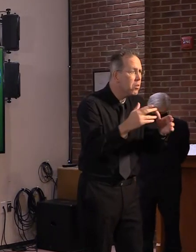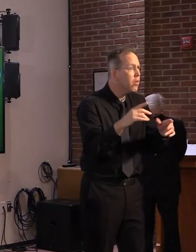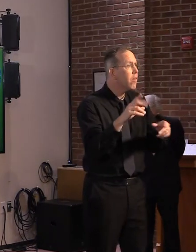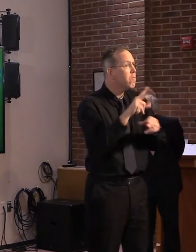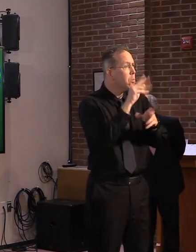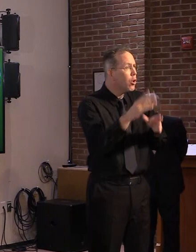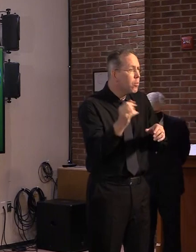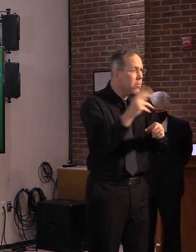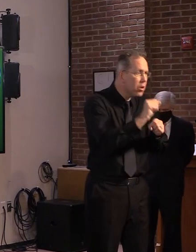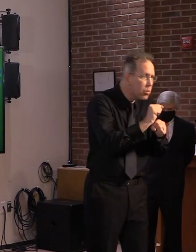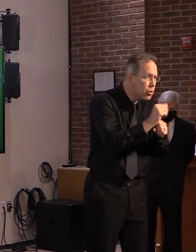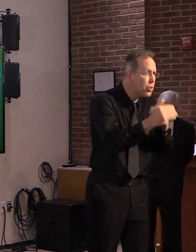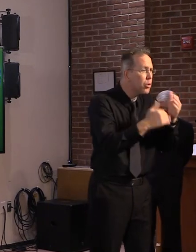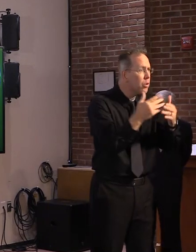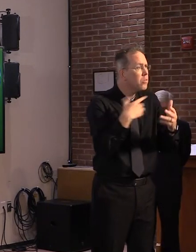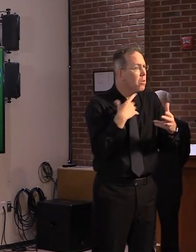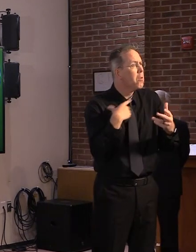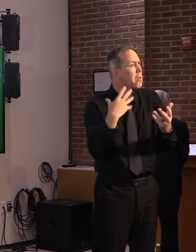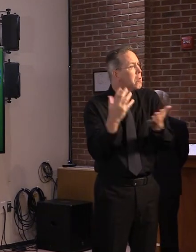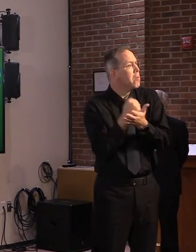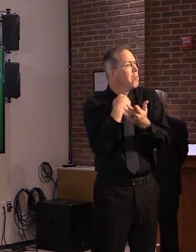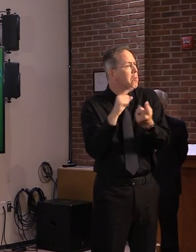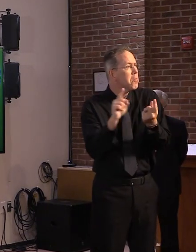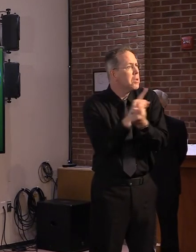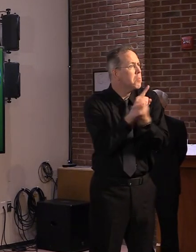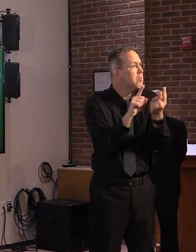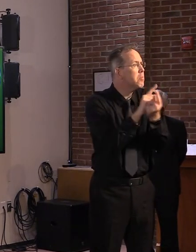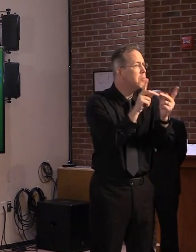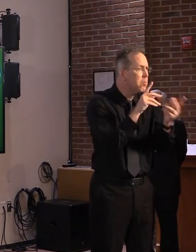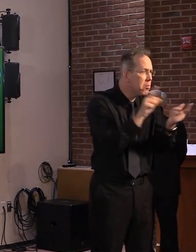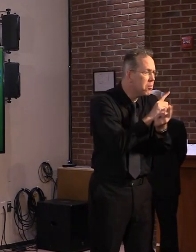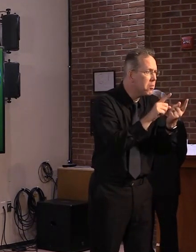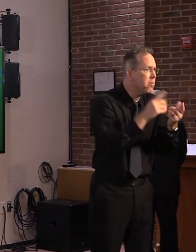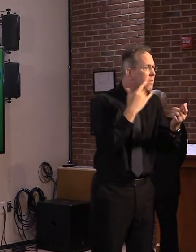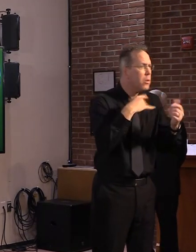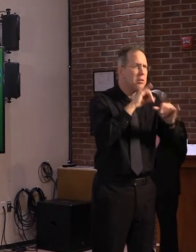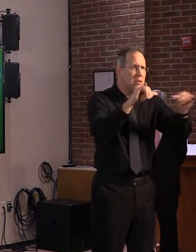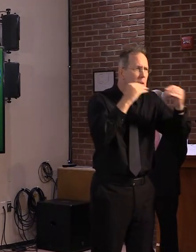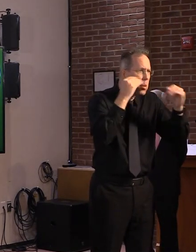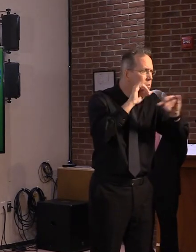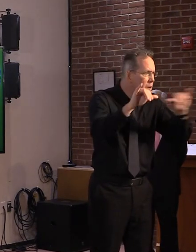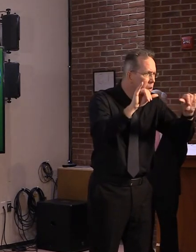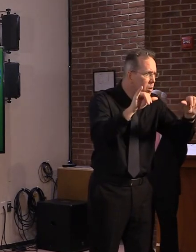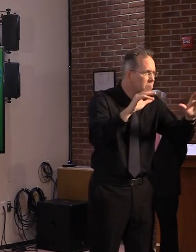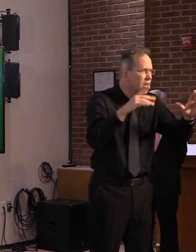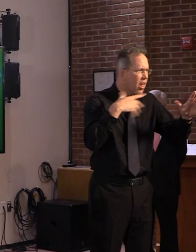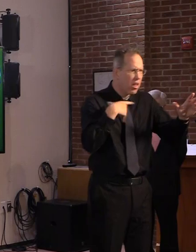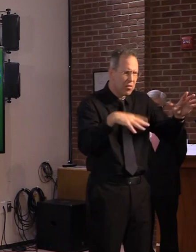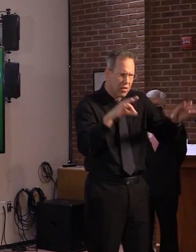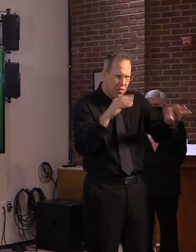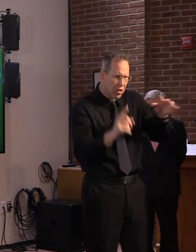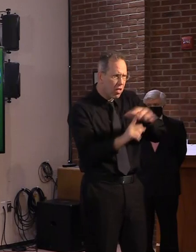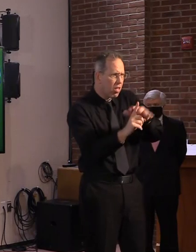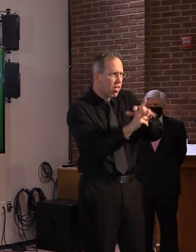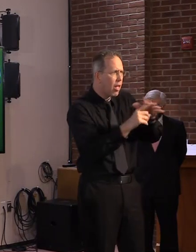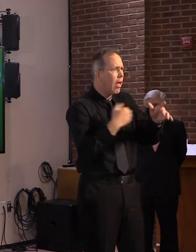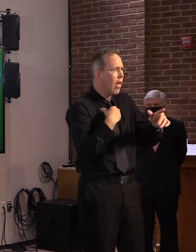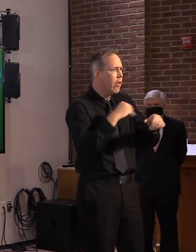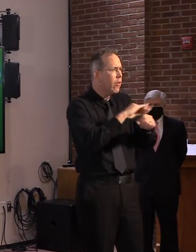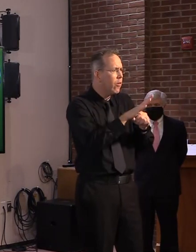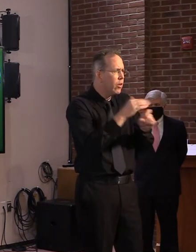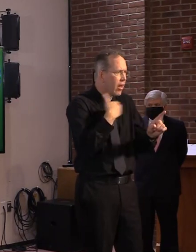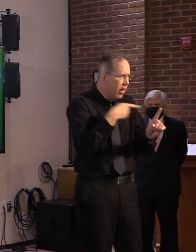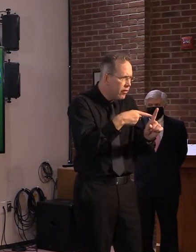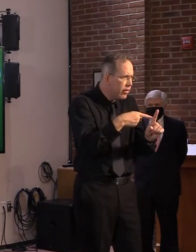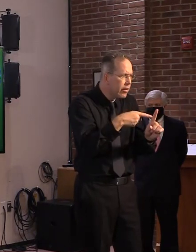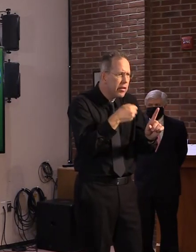before. Contact tracing was a piece of cake when people had the family members at home and there was really nobody else they